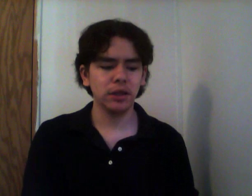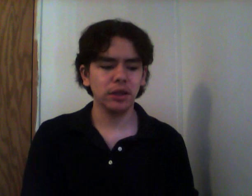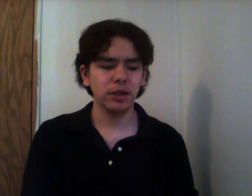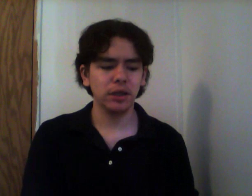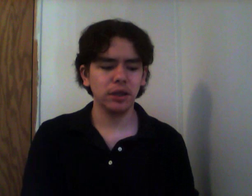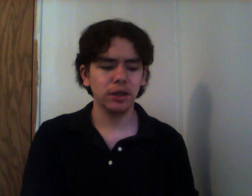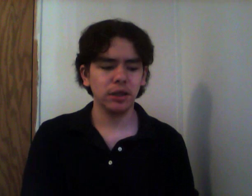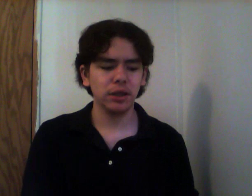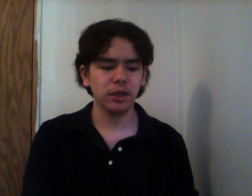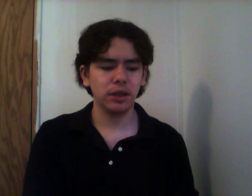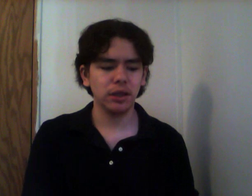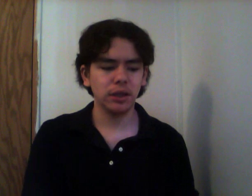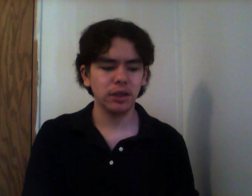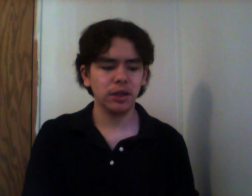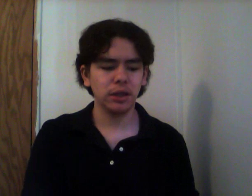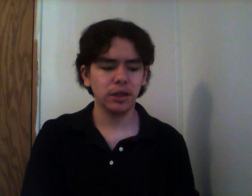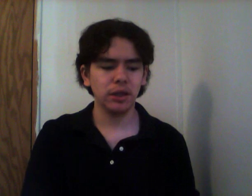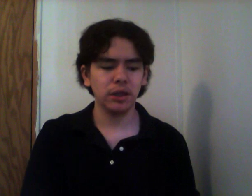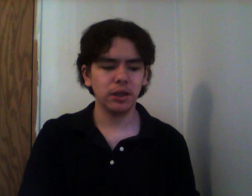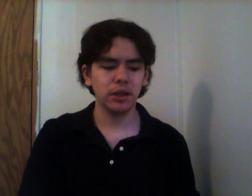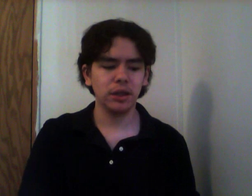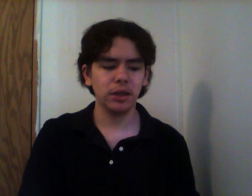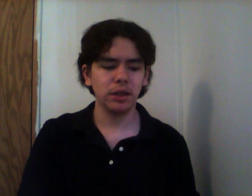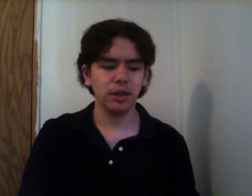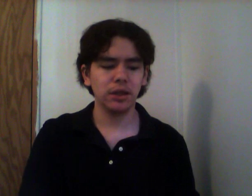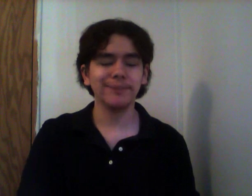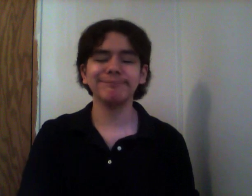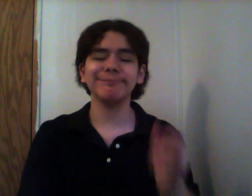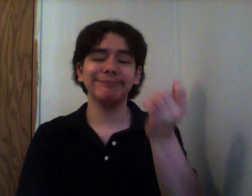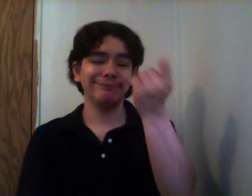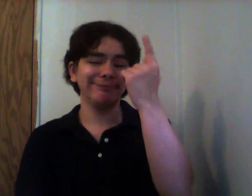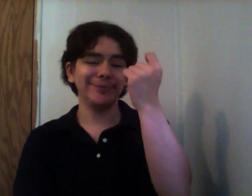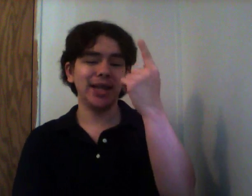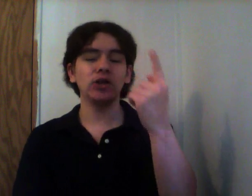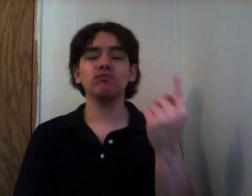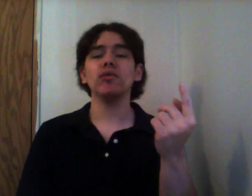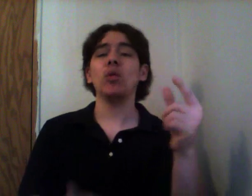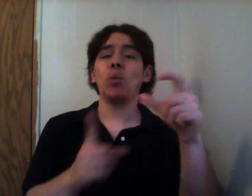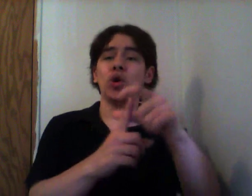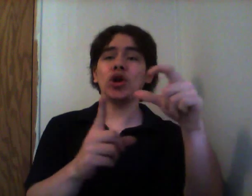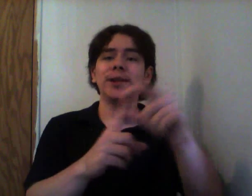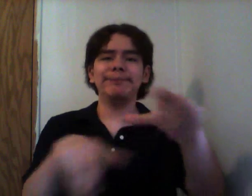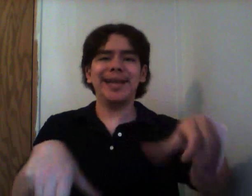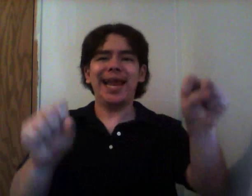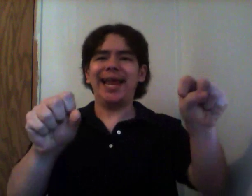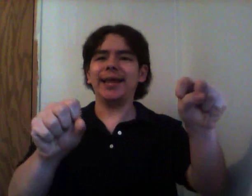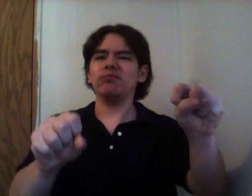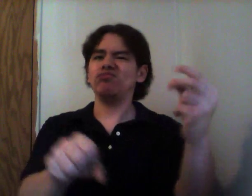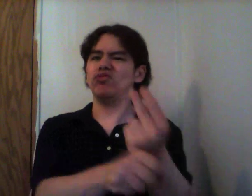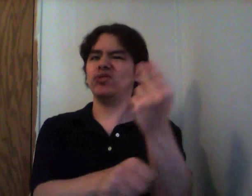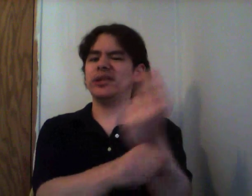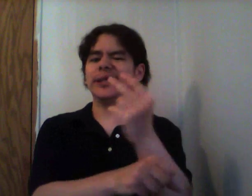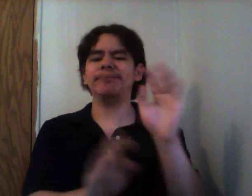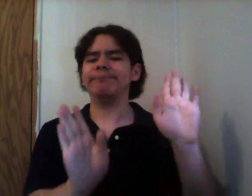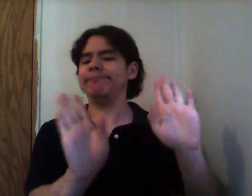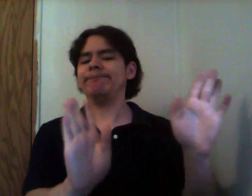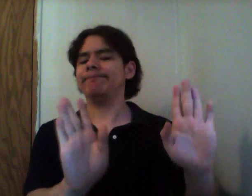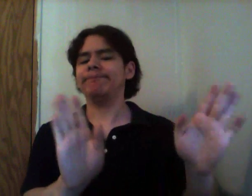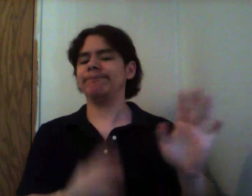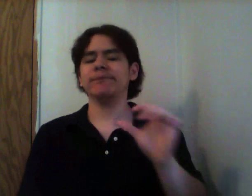like Google Translate suggested, that is not going to help me. So I'm going to give this person a thumbs up for their help. And the